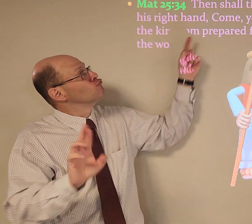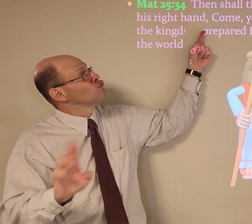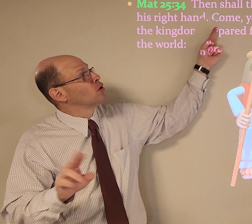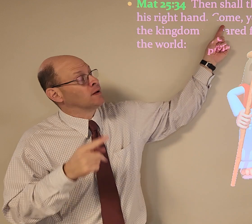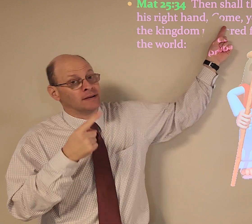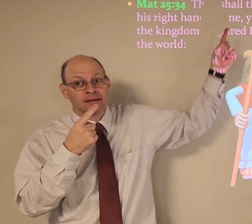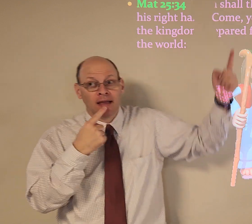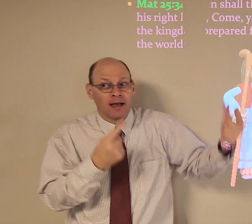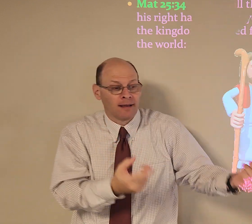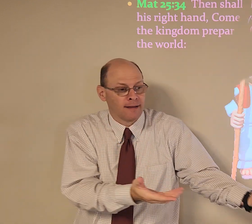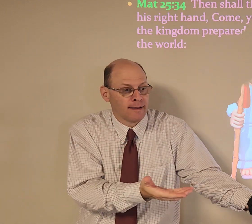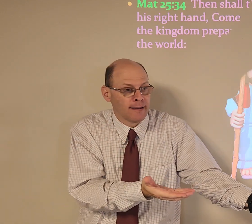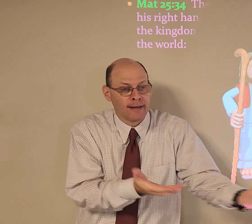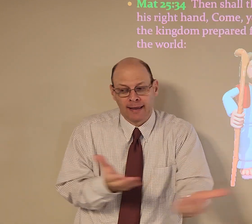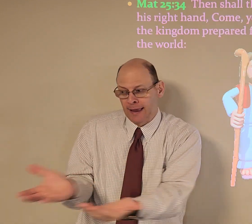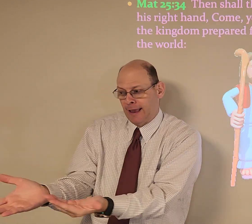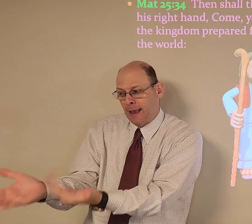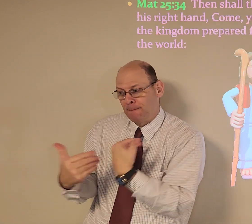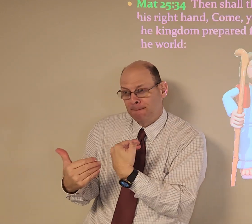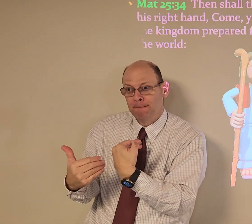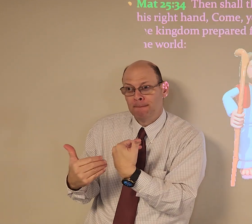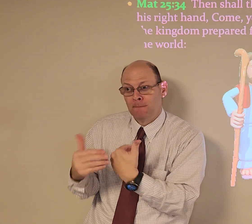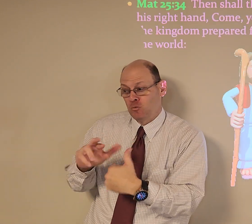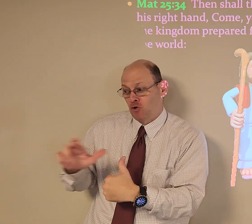on his right hand, Come,